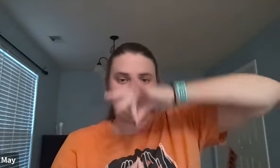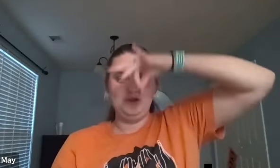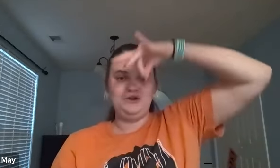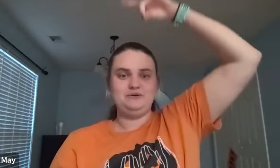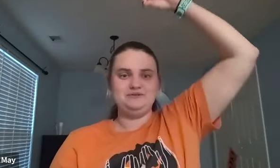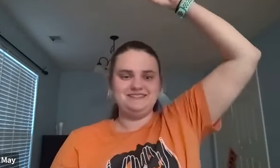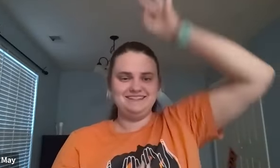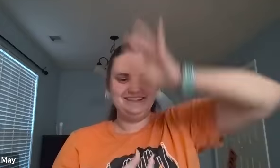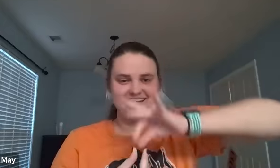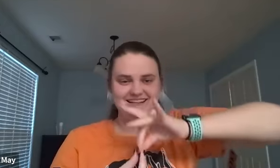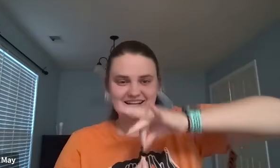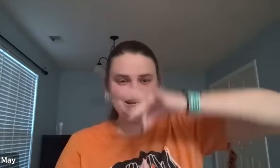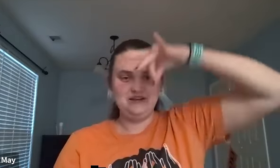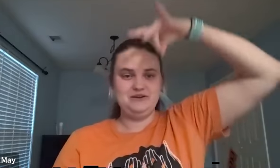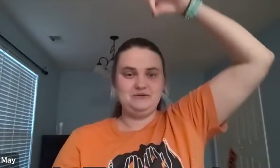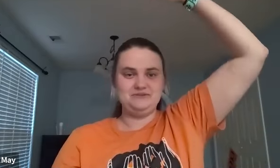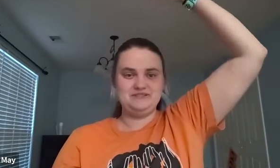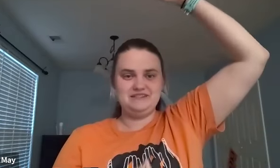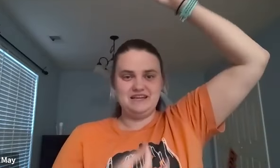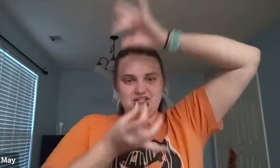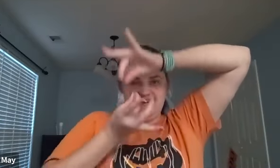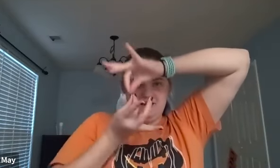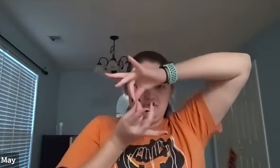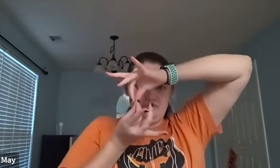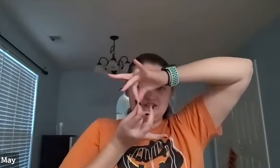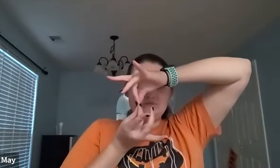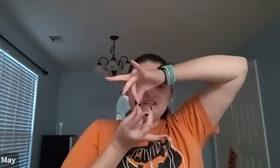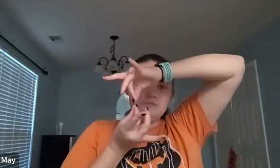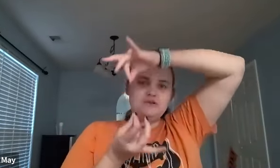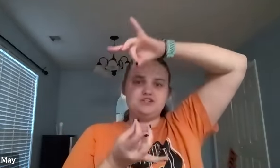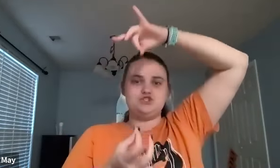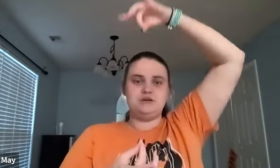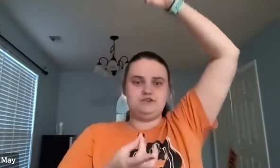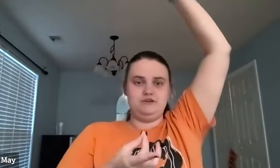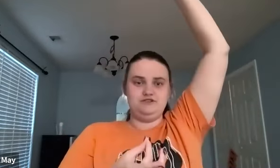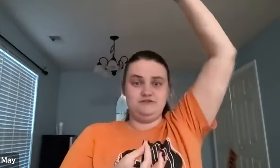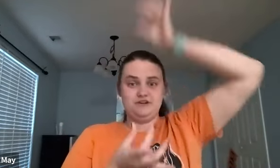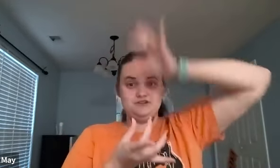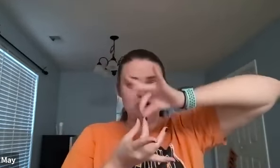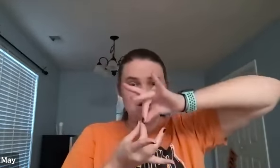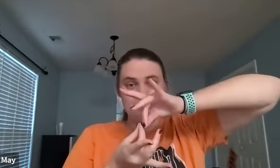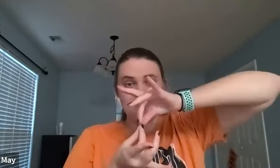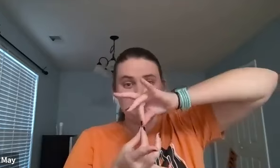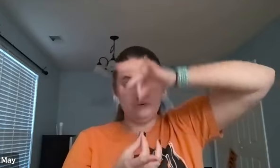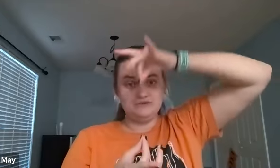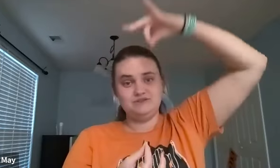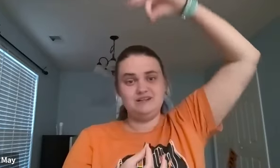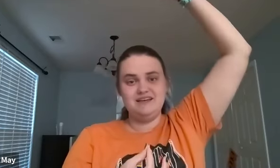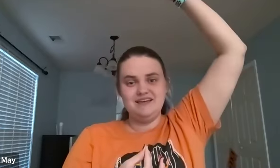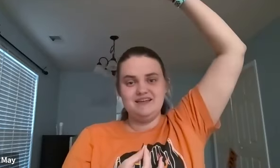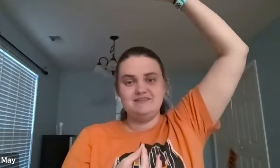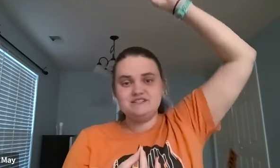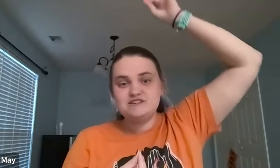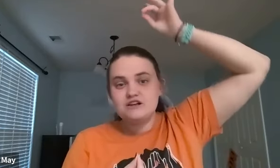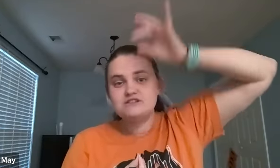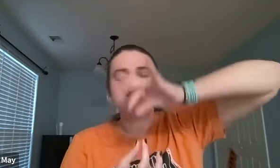then ghost. And you just kind of pull it. It's almost like you're pulling a string between your two fingers. Ghost. This is also the